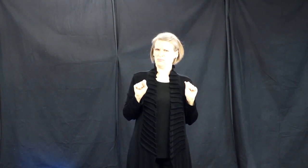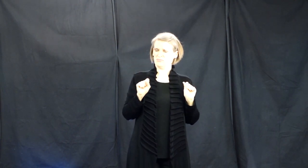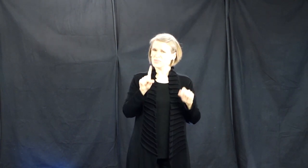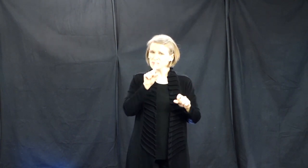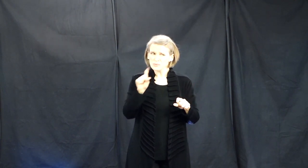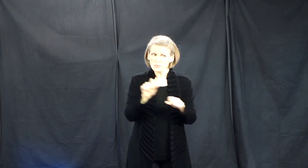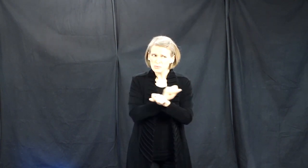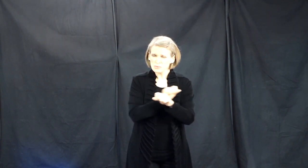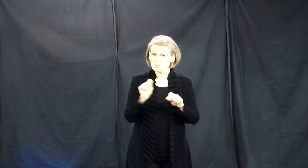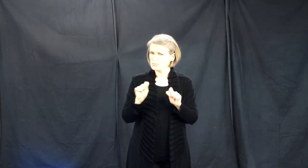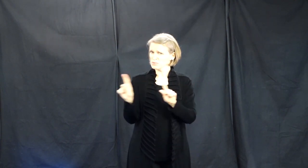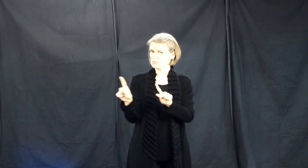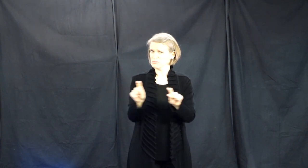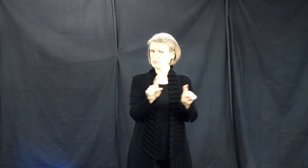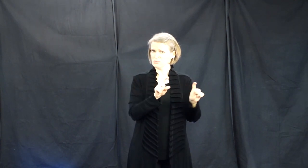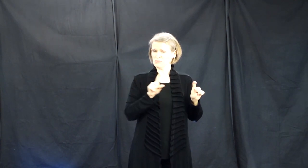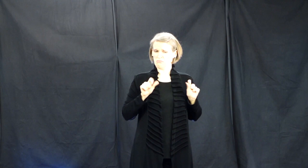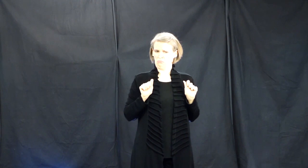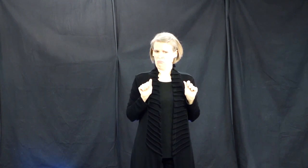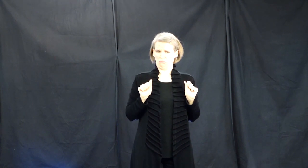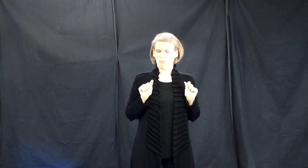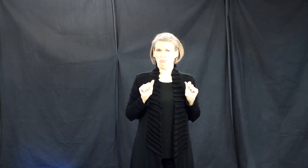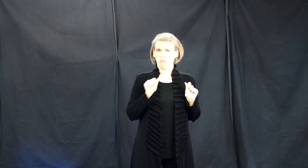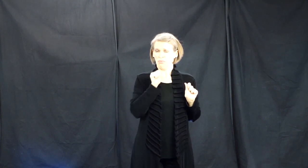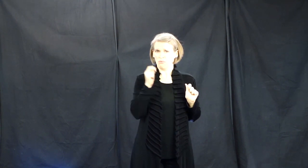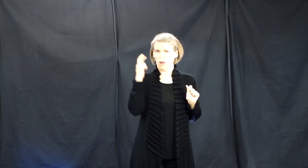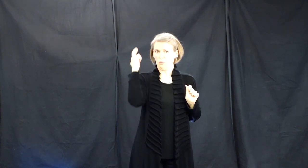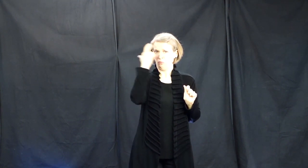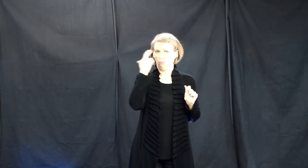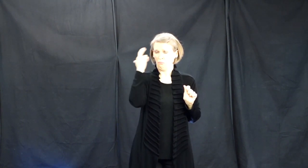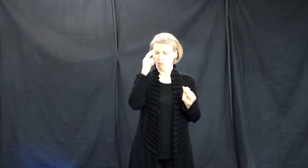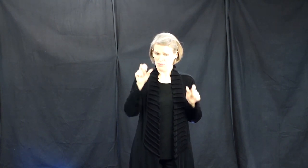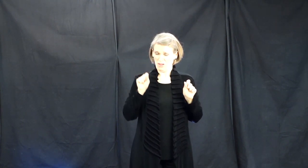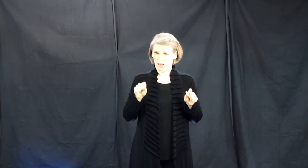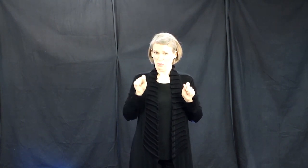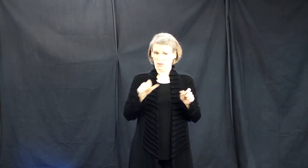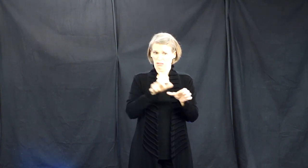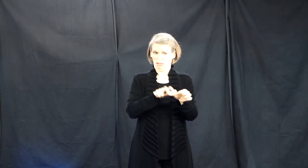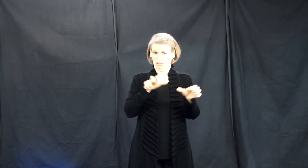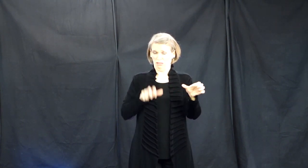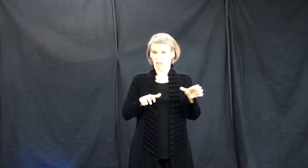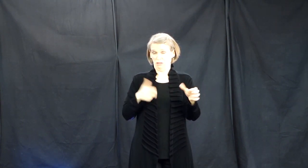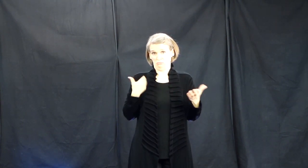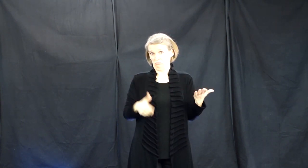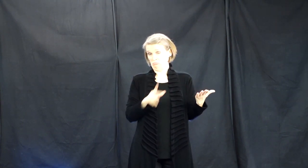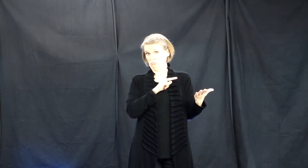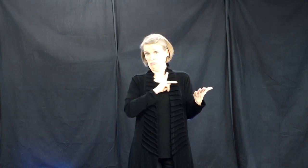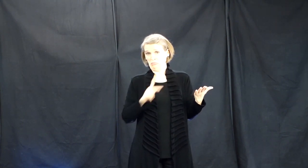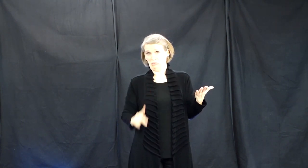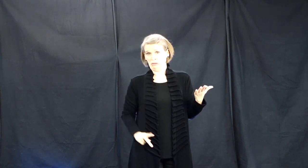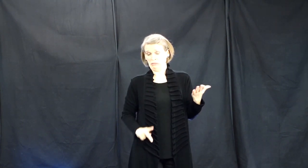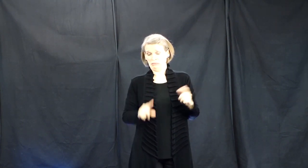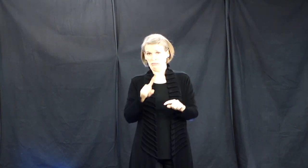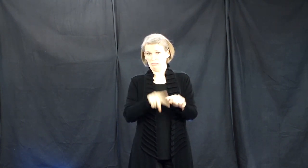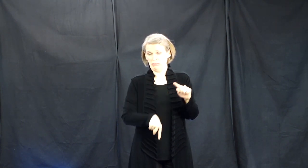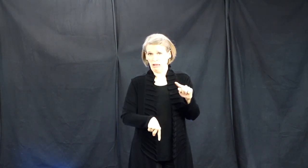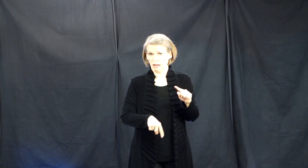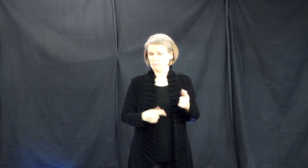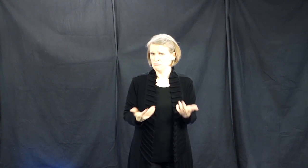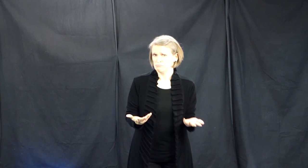Is that true? I wasn't aware that was something a person could do.